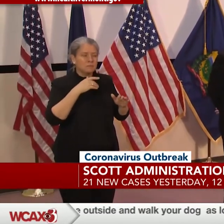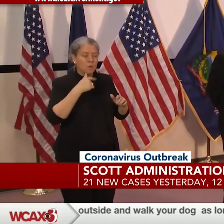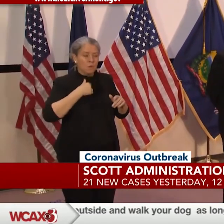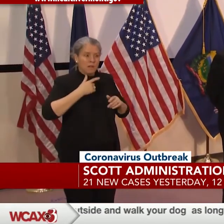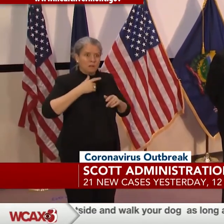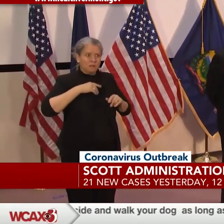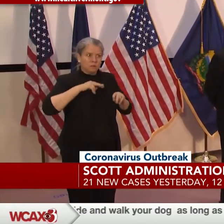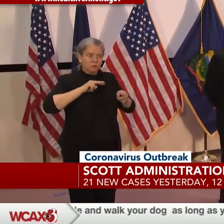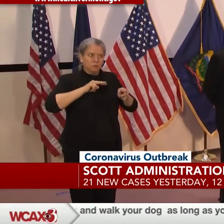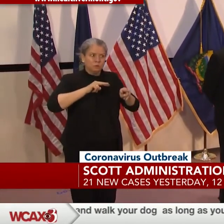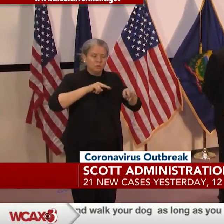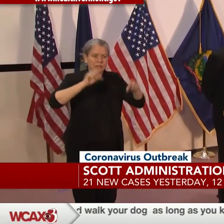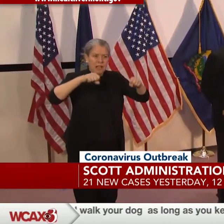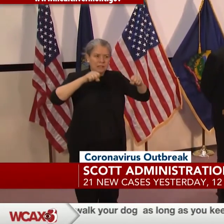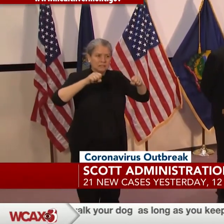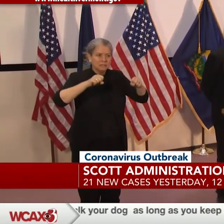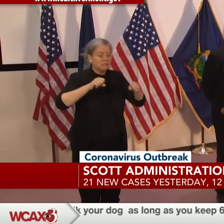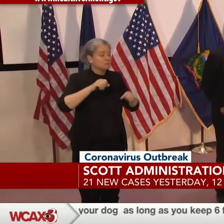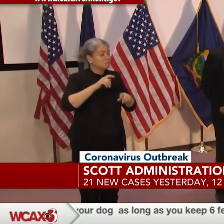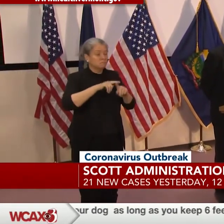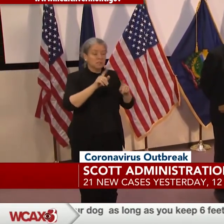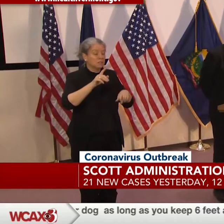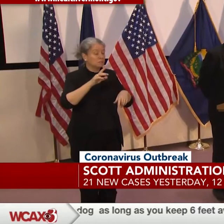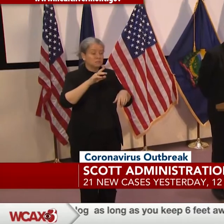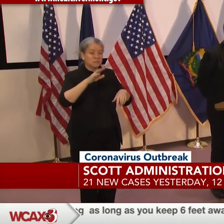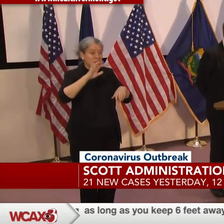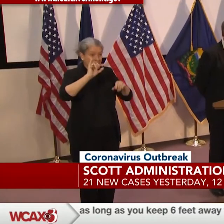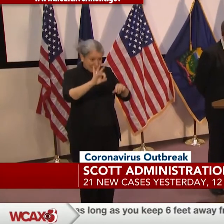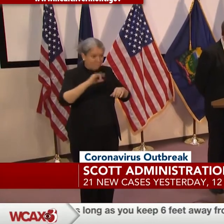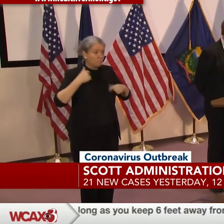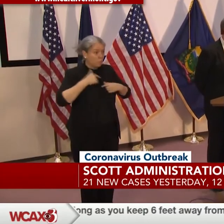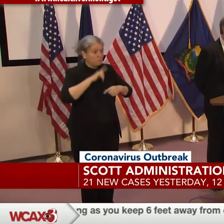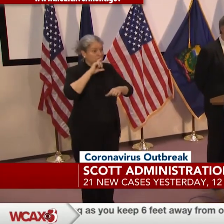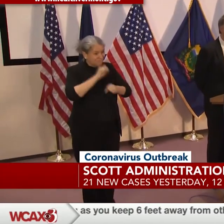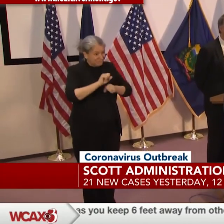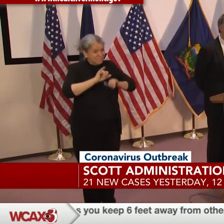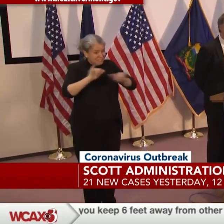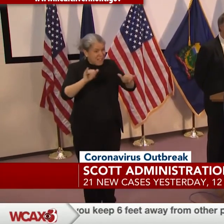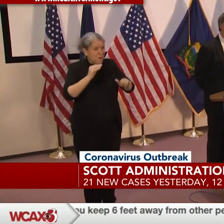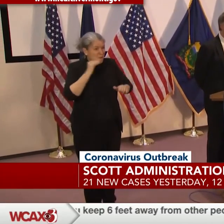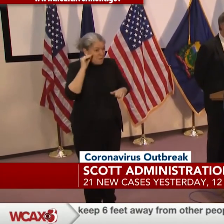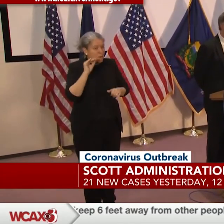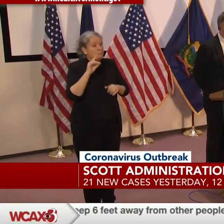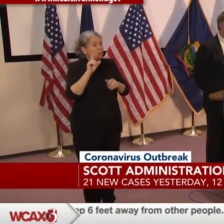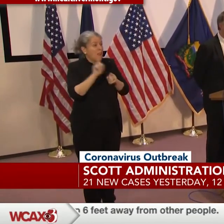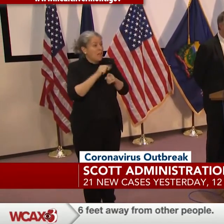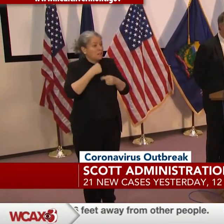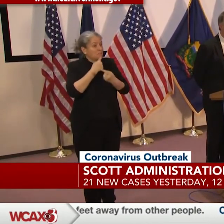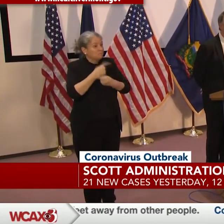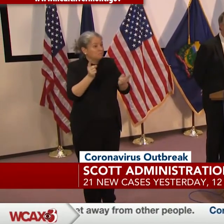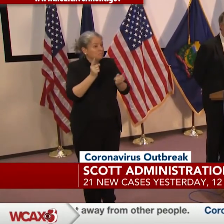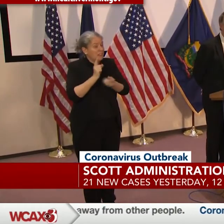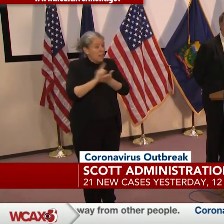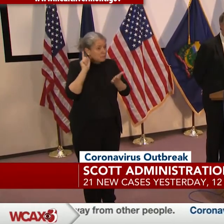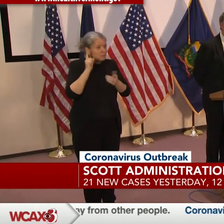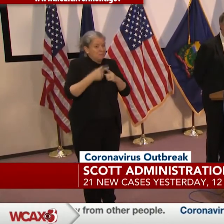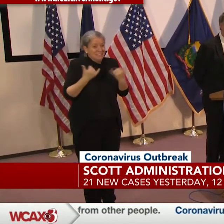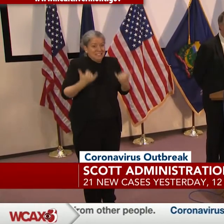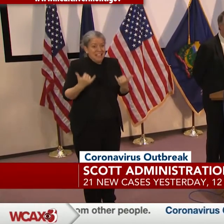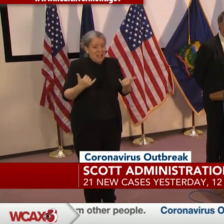why, again, if we take the steps we're advocating for today and last week, we hope to stay